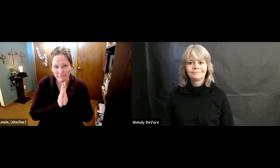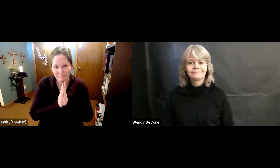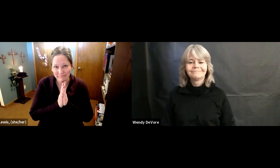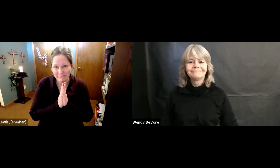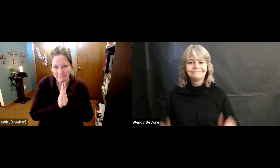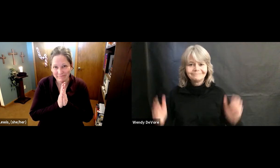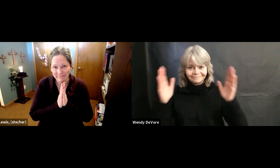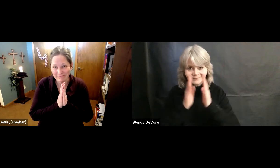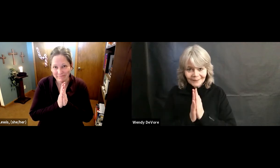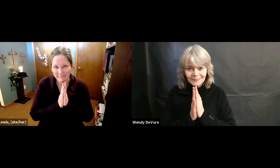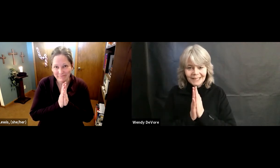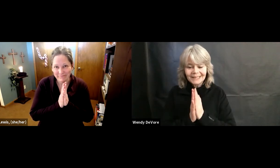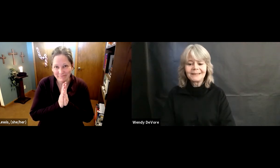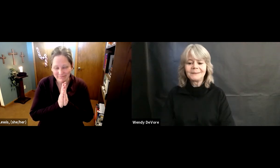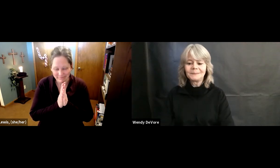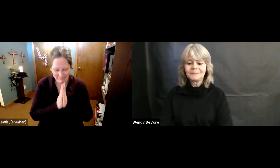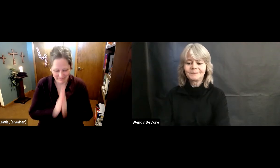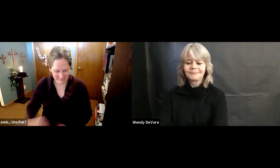Amen.